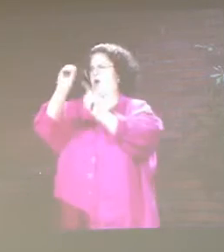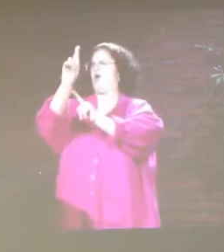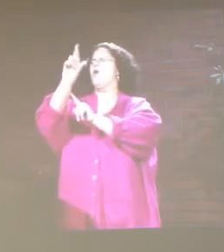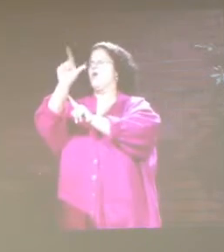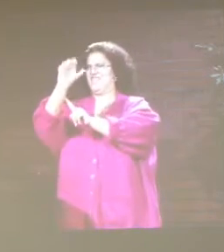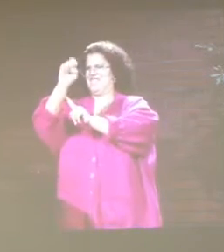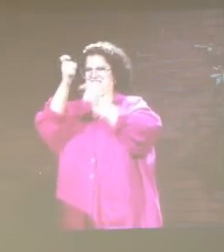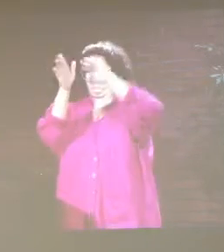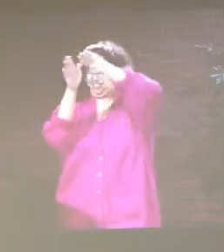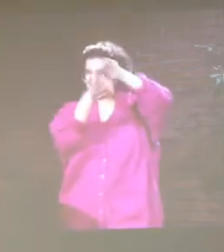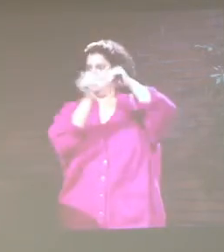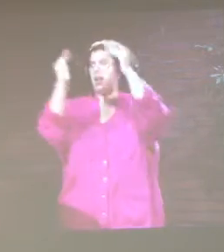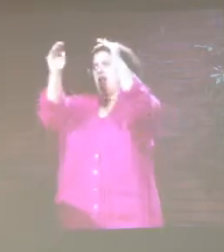can contract HIV.